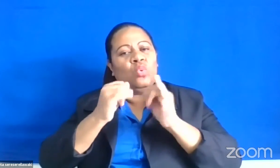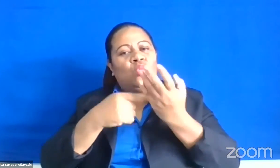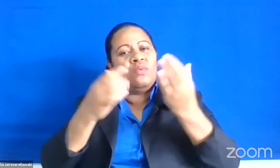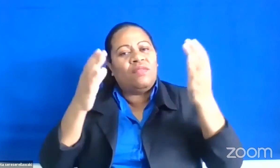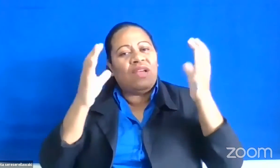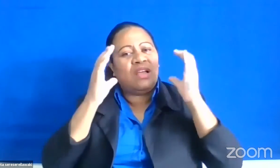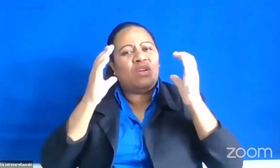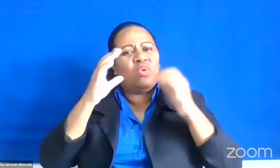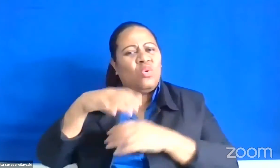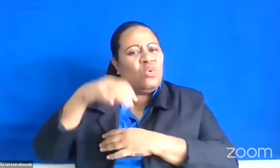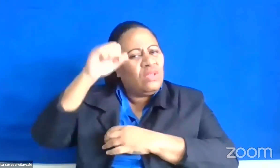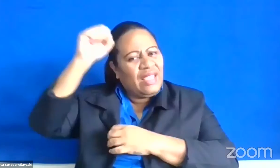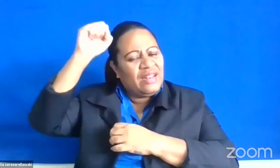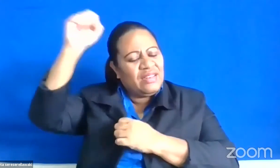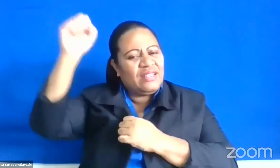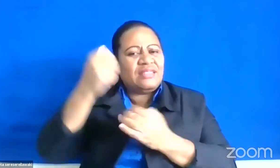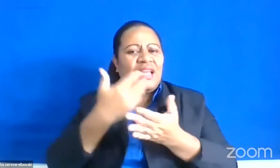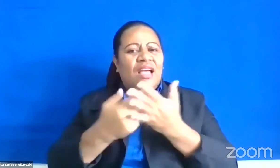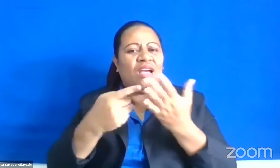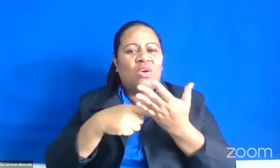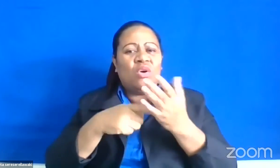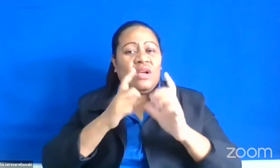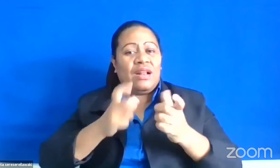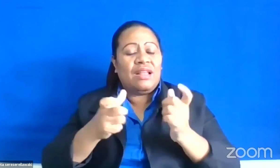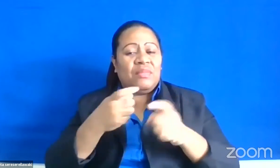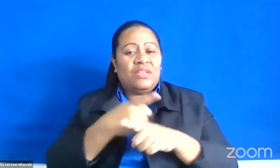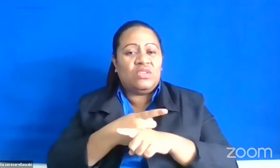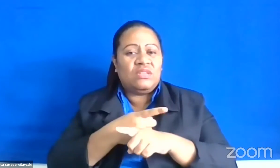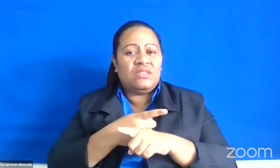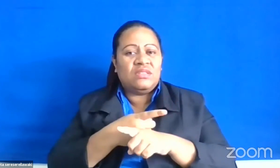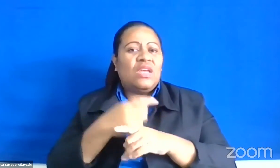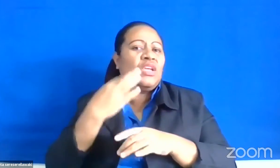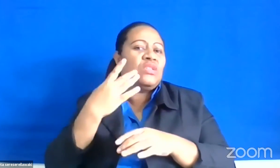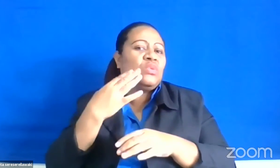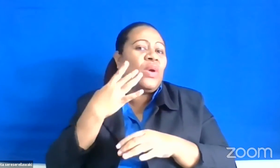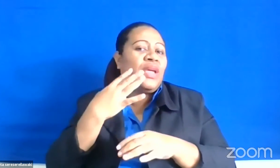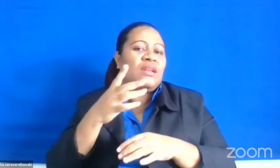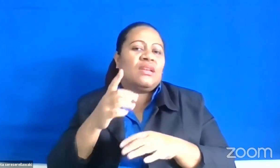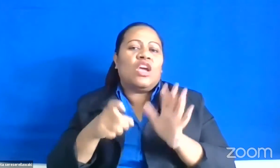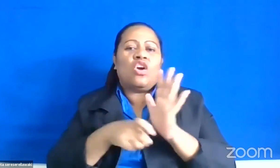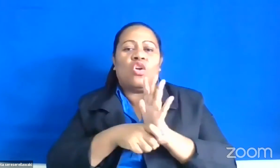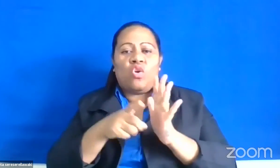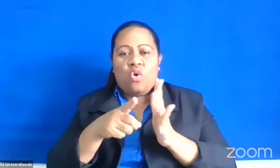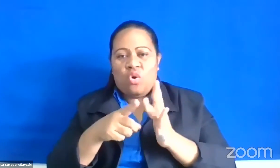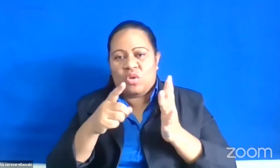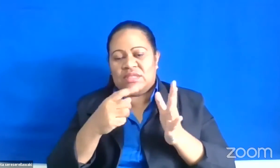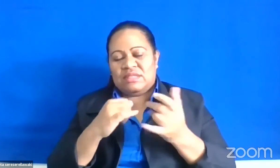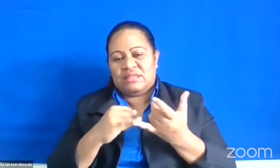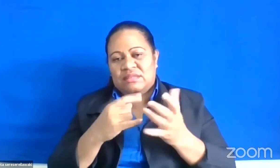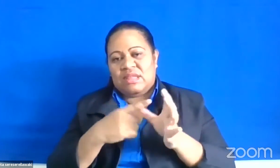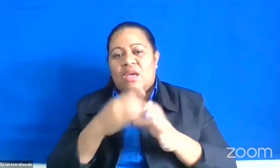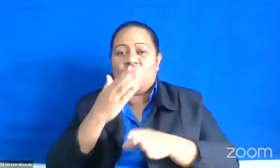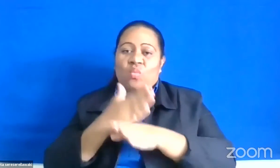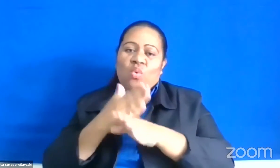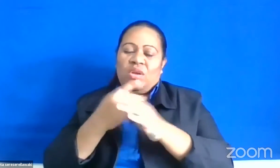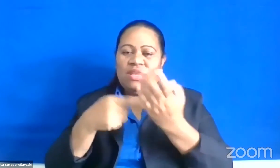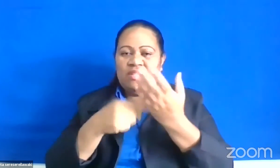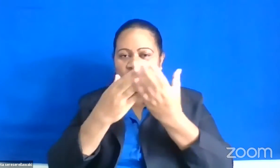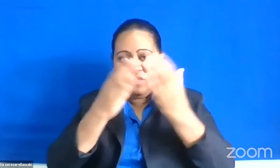indicators. This was done during Dr. Rossi's work in Tuvalu. And so we'll play this video next,